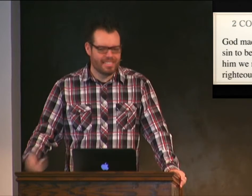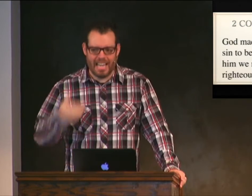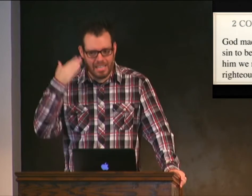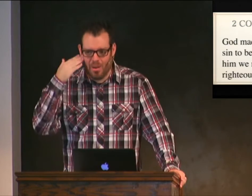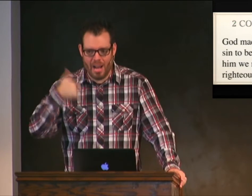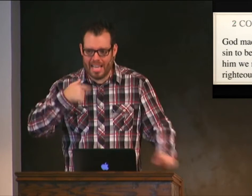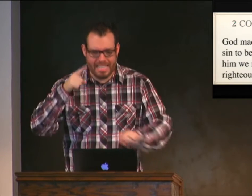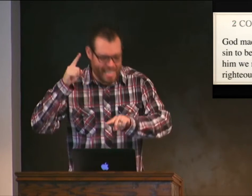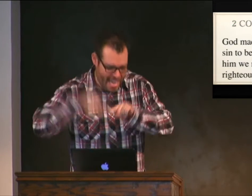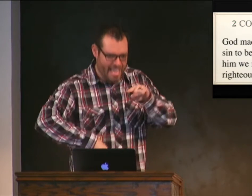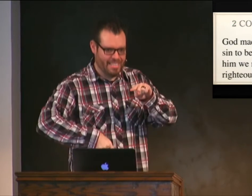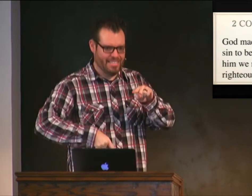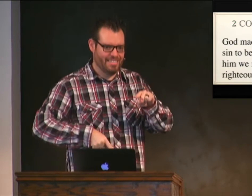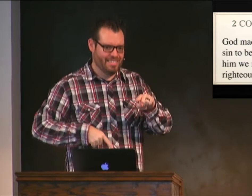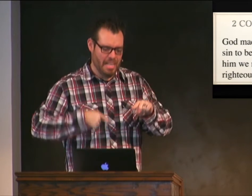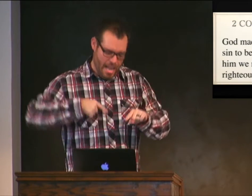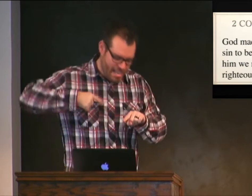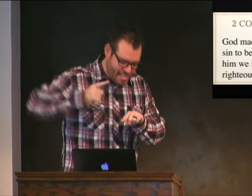I know